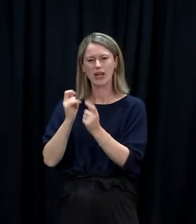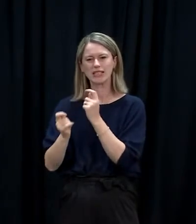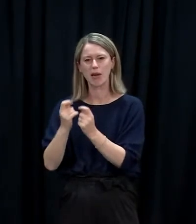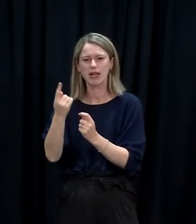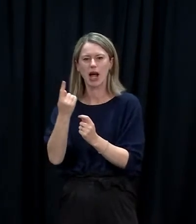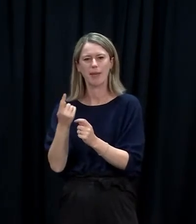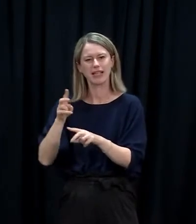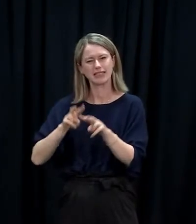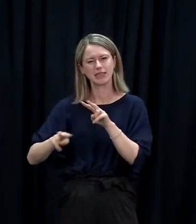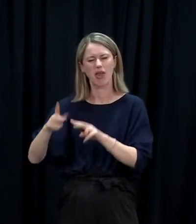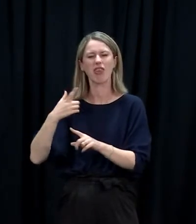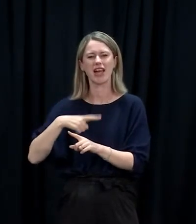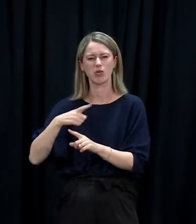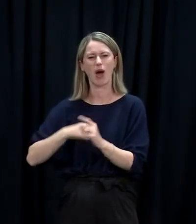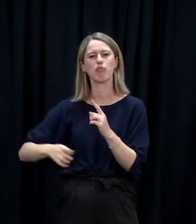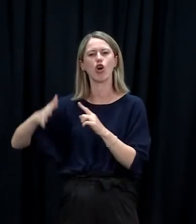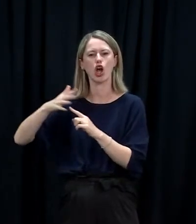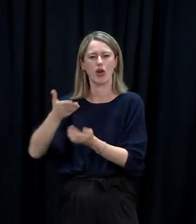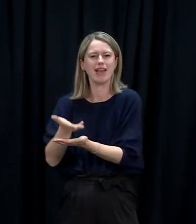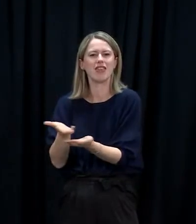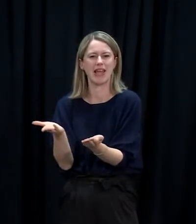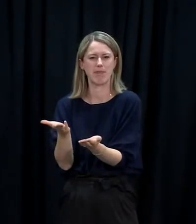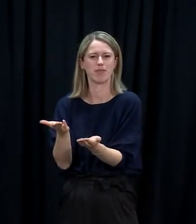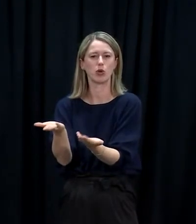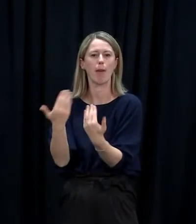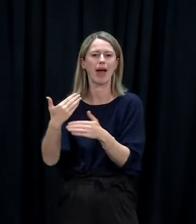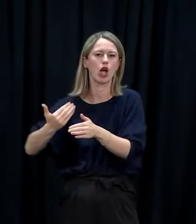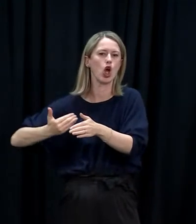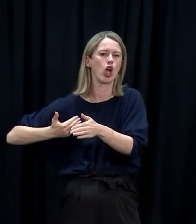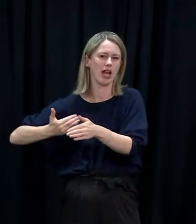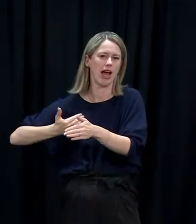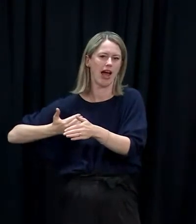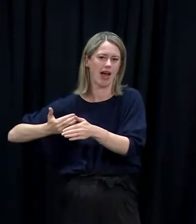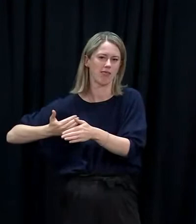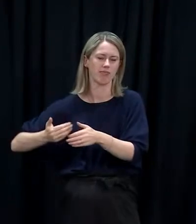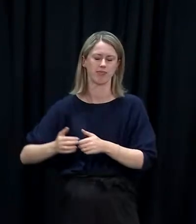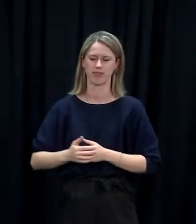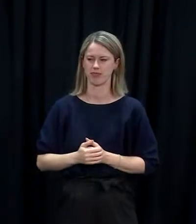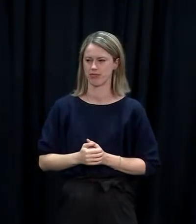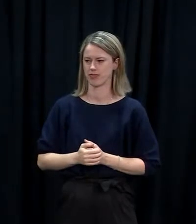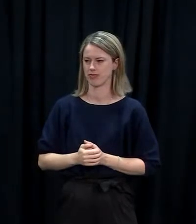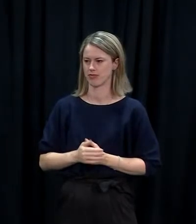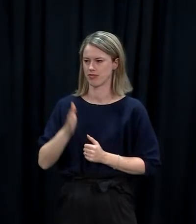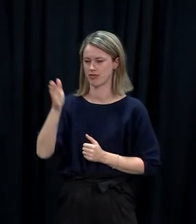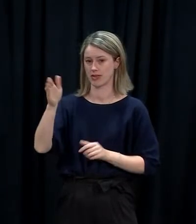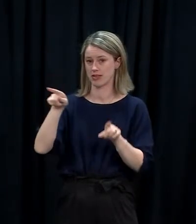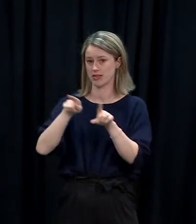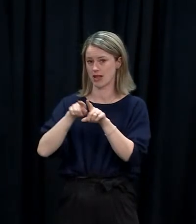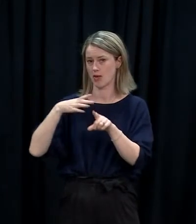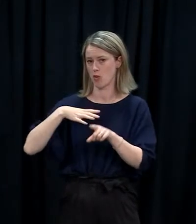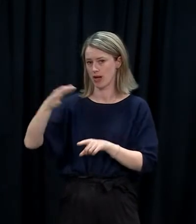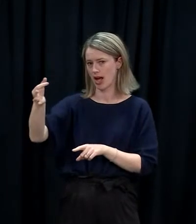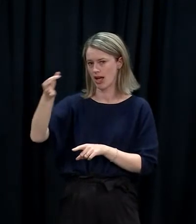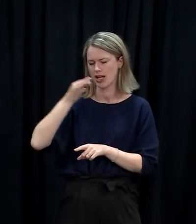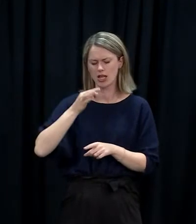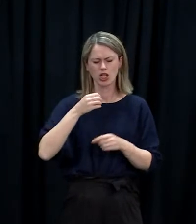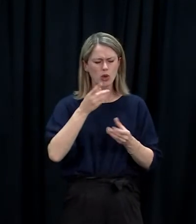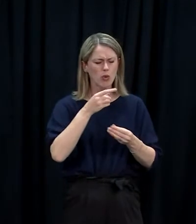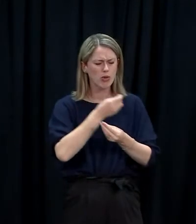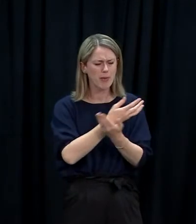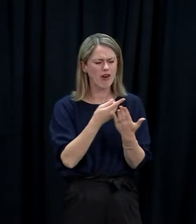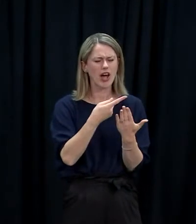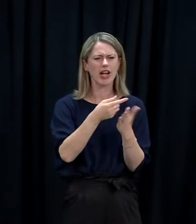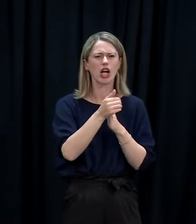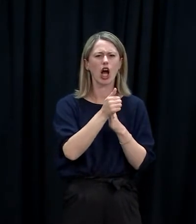their assessments, and that's why we've prioritised them for coming back earlier than we might otherwise have. And just in terms of the guidelines that you're going to be putting